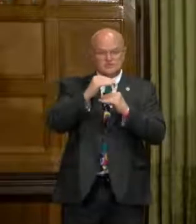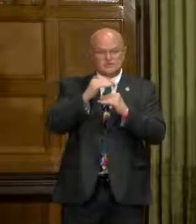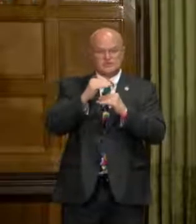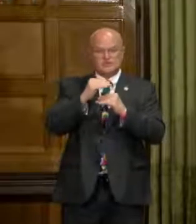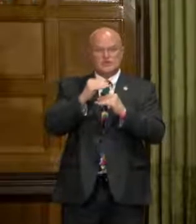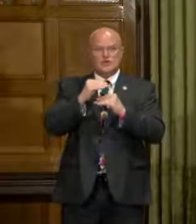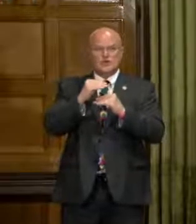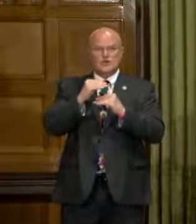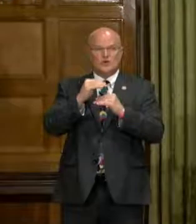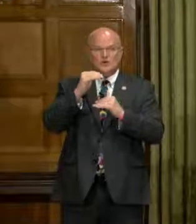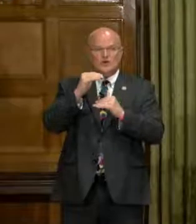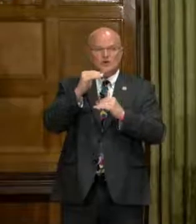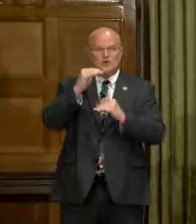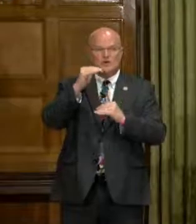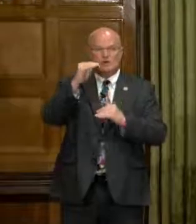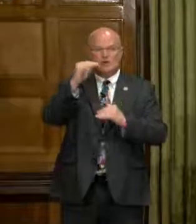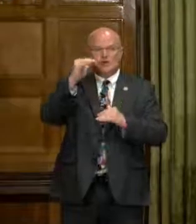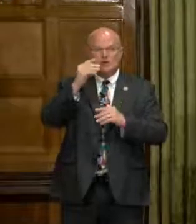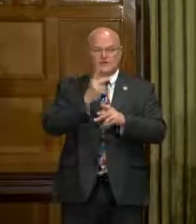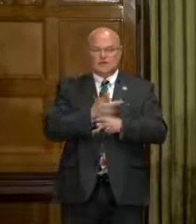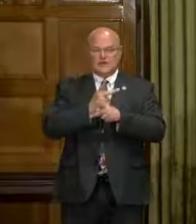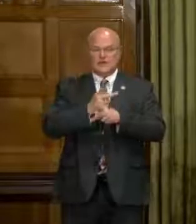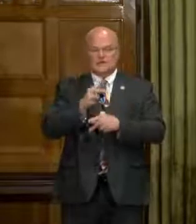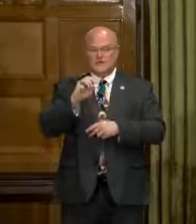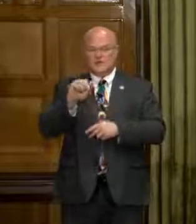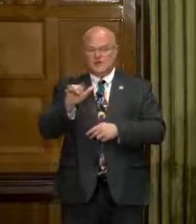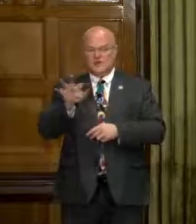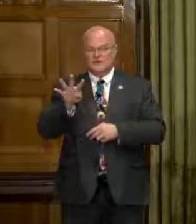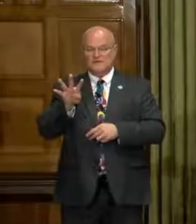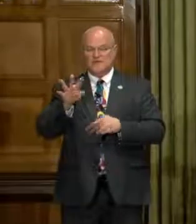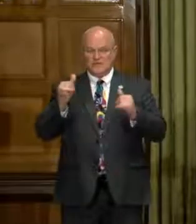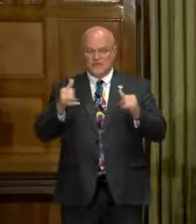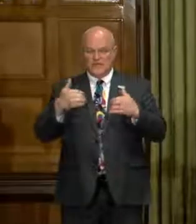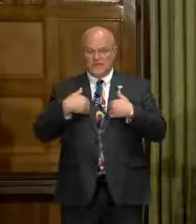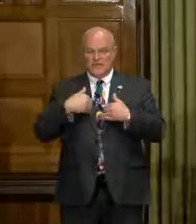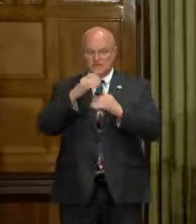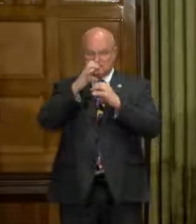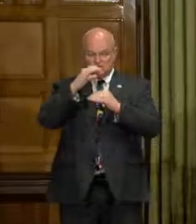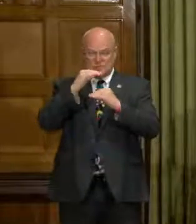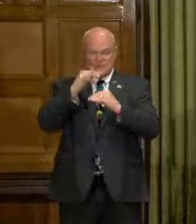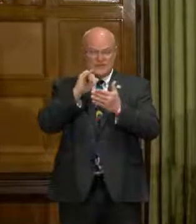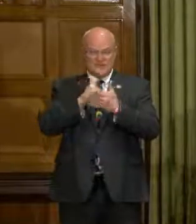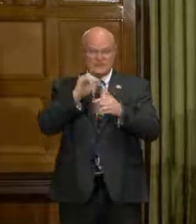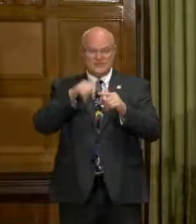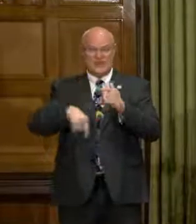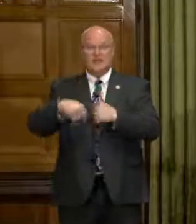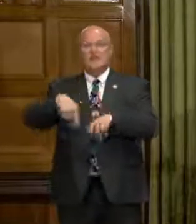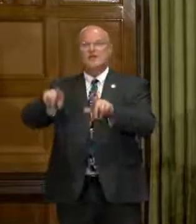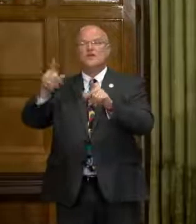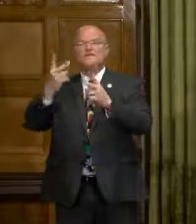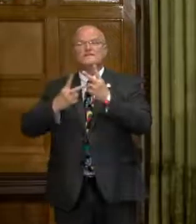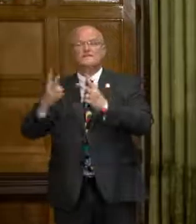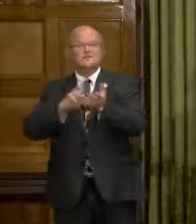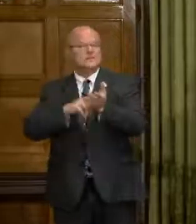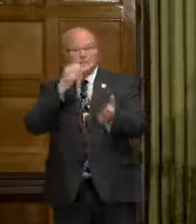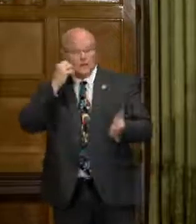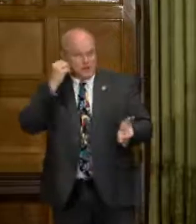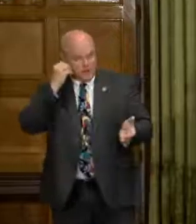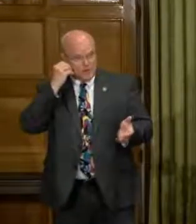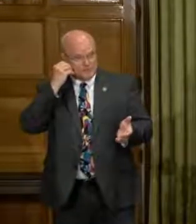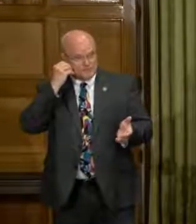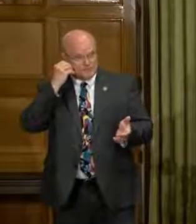going to do it very carefully. And as you can see, on May 4th, we're still going to have the restrictions that you can't go visit a nursing